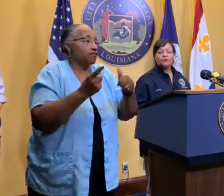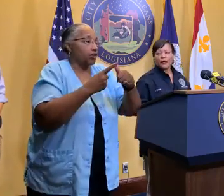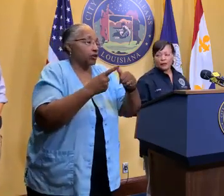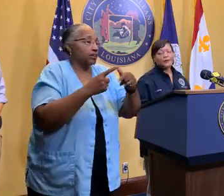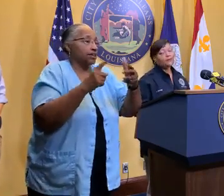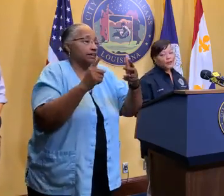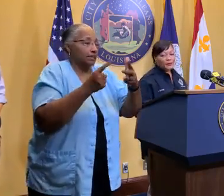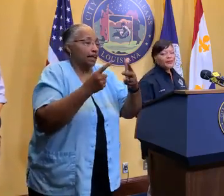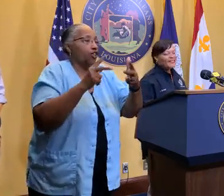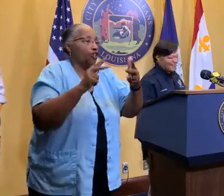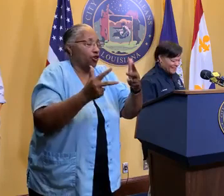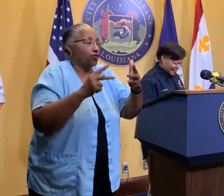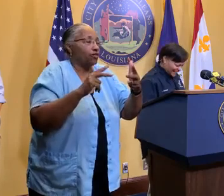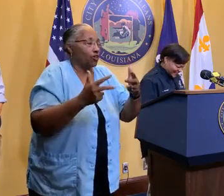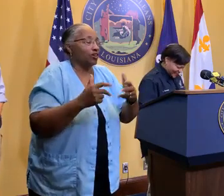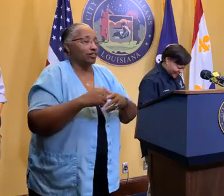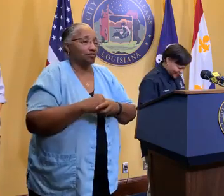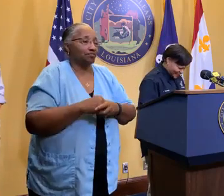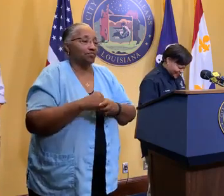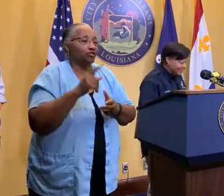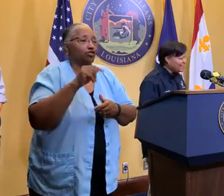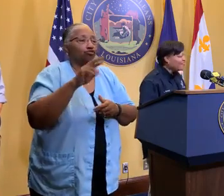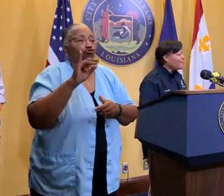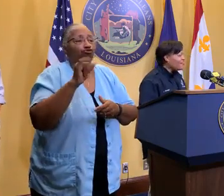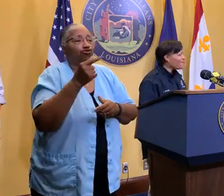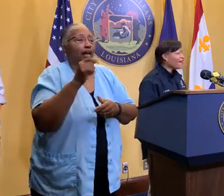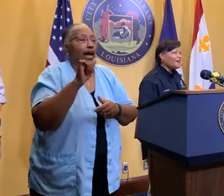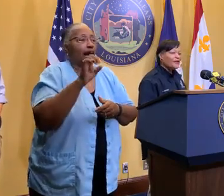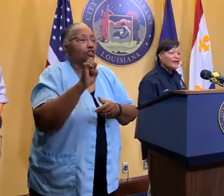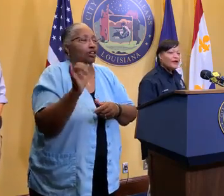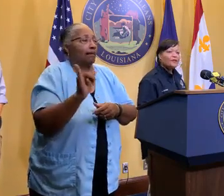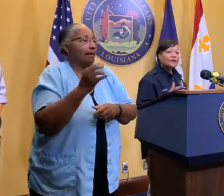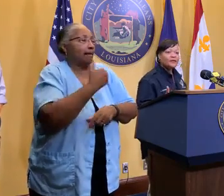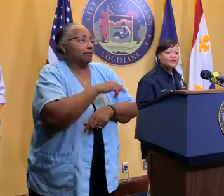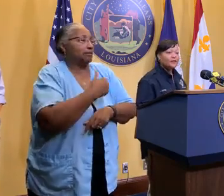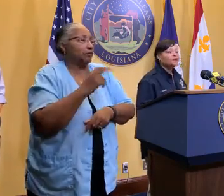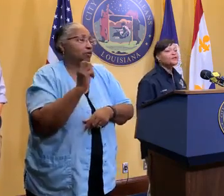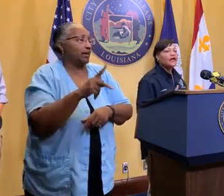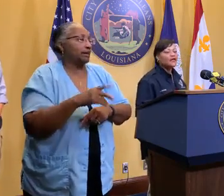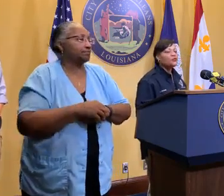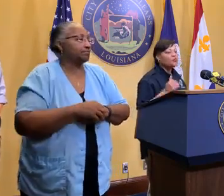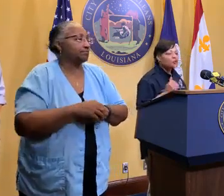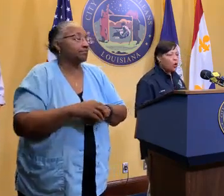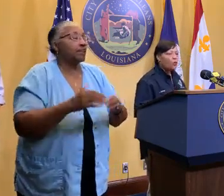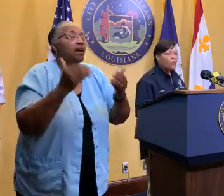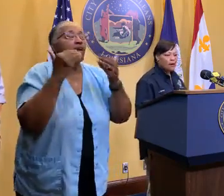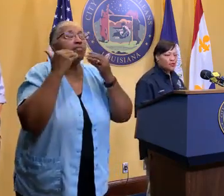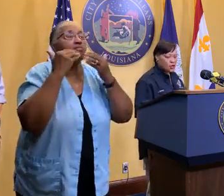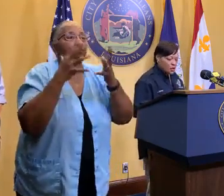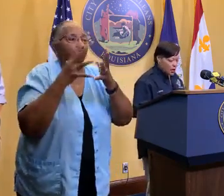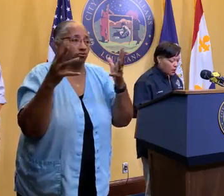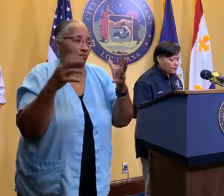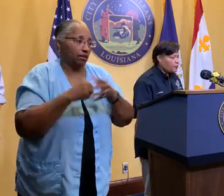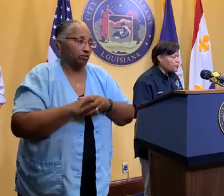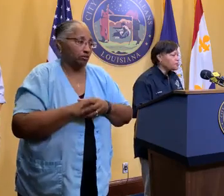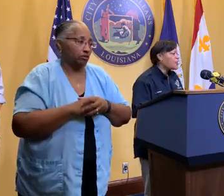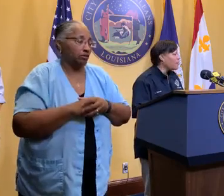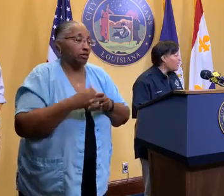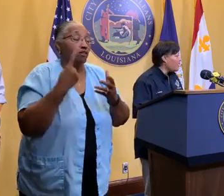Triage. No pun intended. All right, if there is nothing else, thank you so much